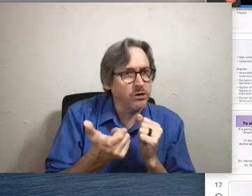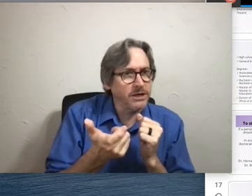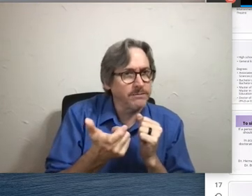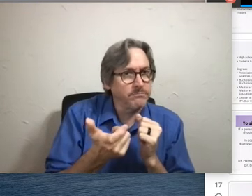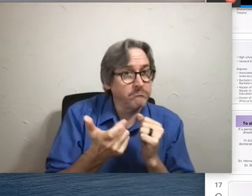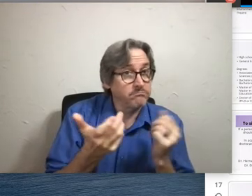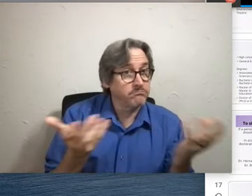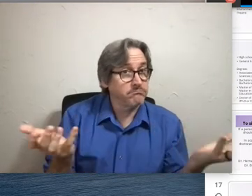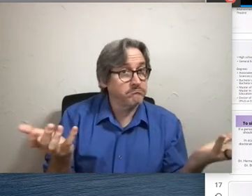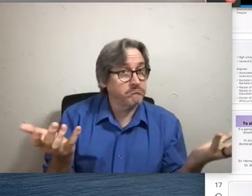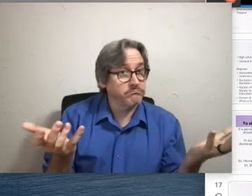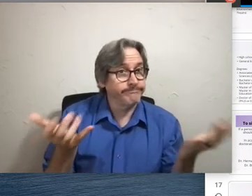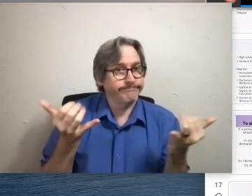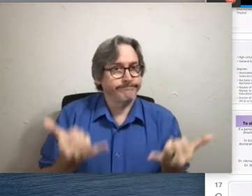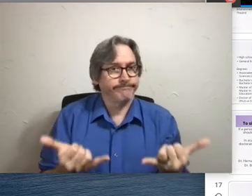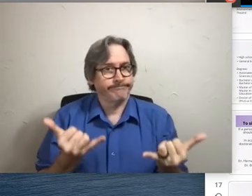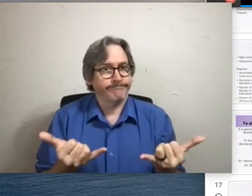for currently?